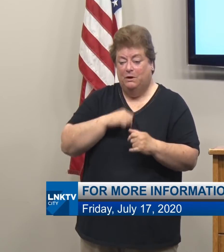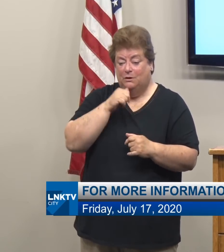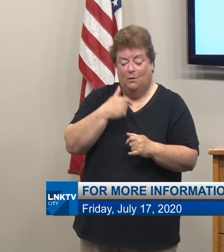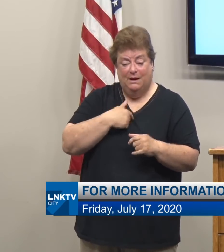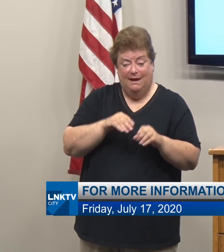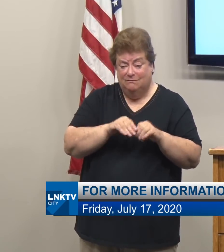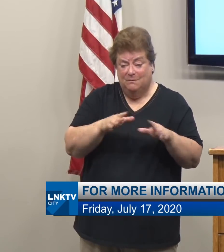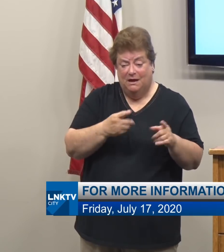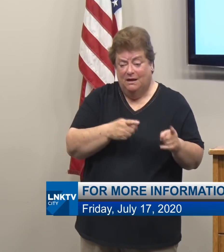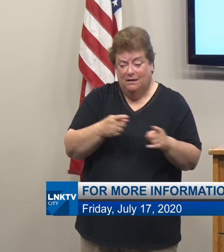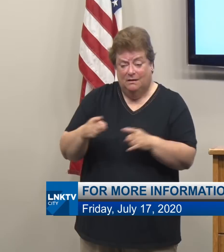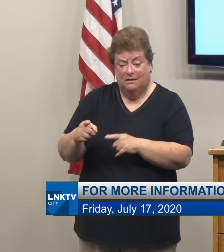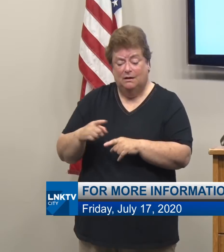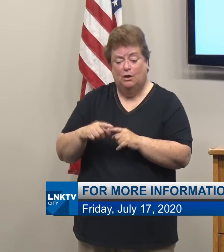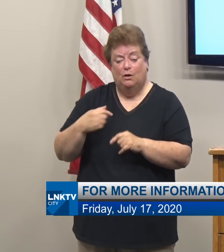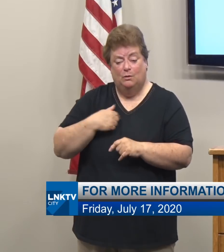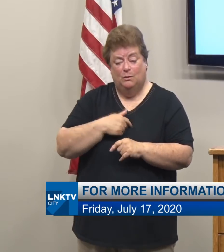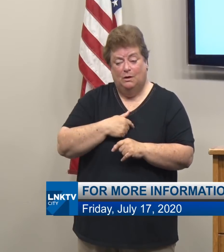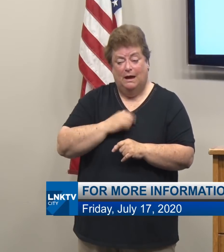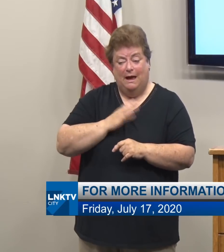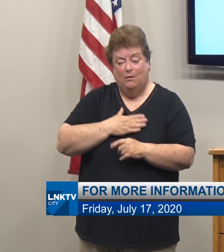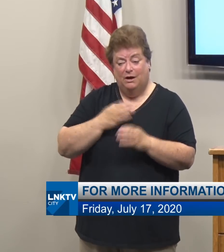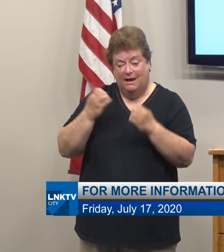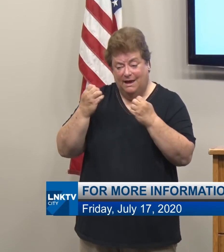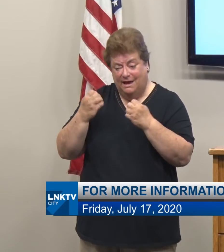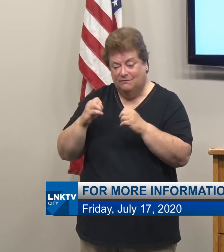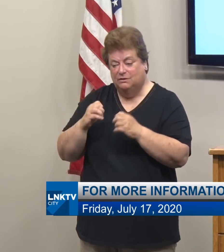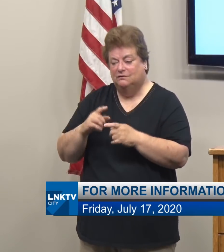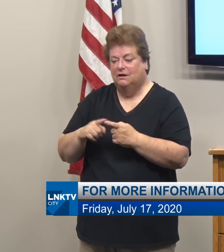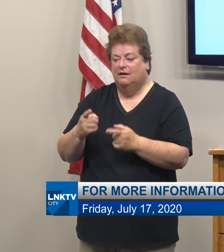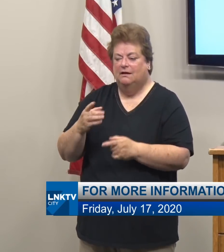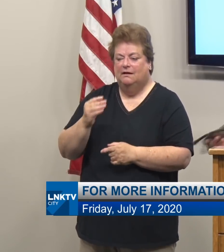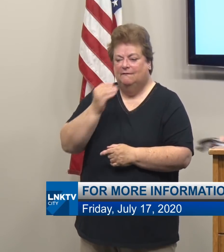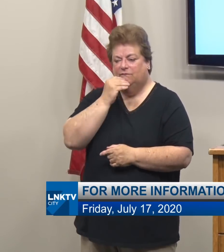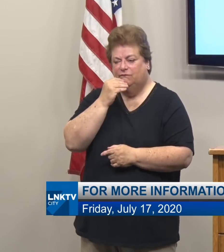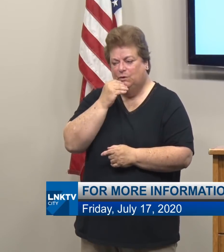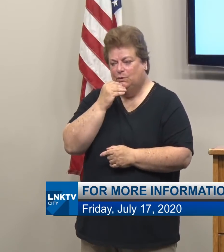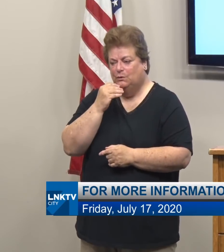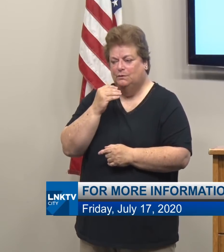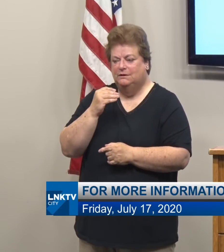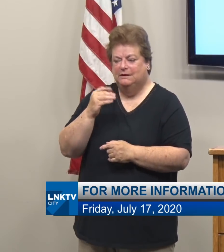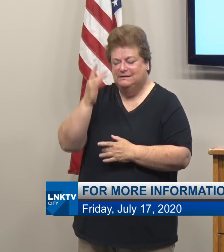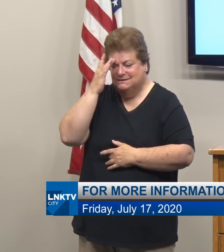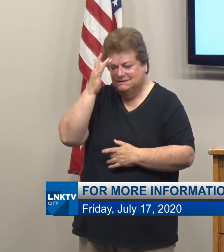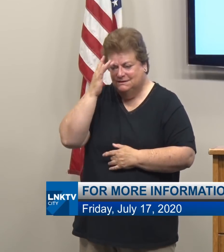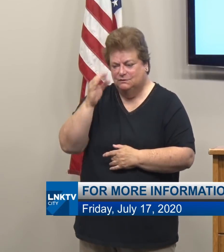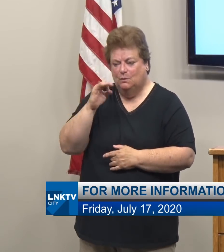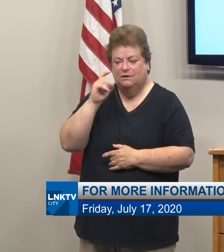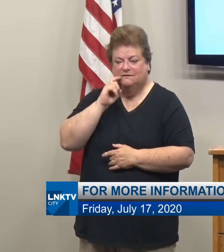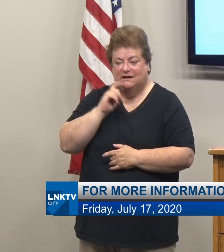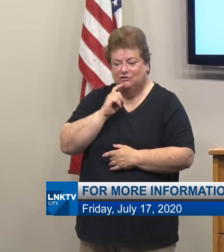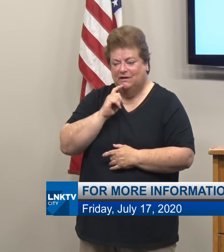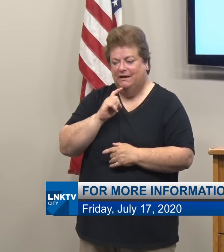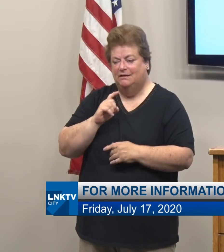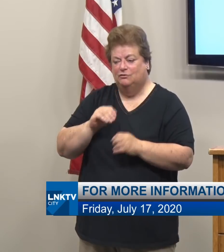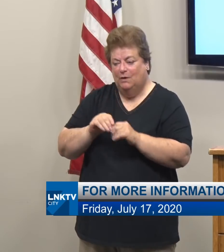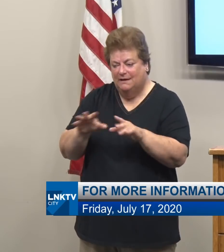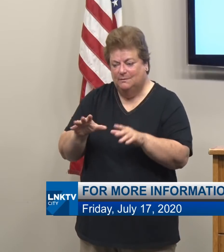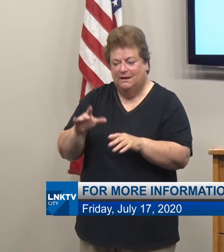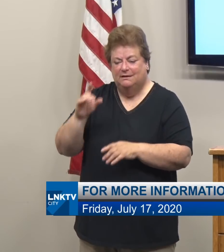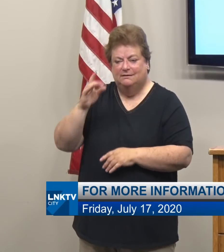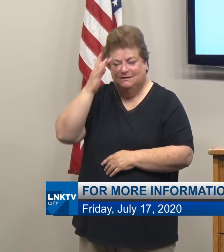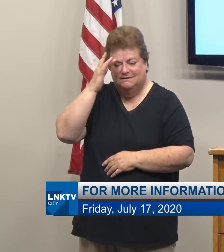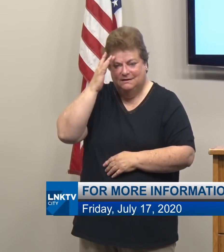lot of efforts focused on fighting foodborne diseases or sexually transmitted diseases. That's part of the mission of the health